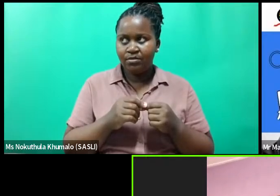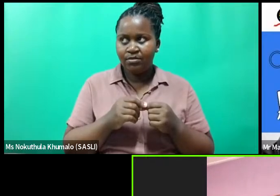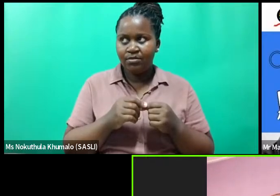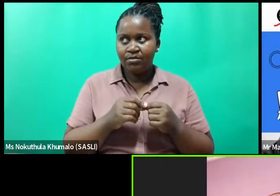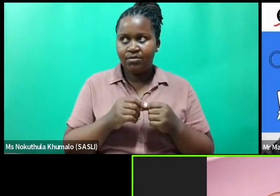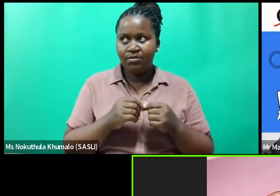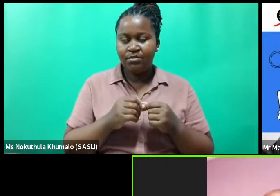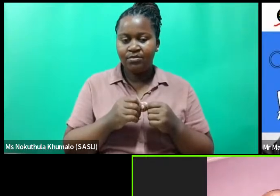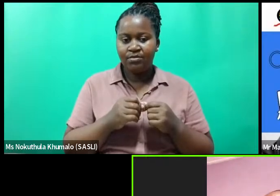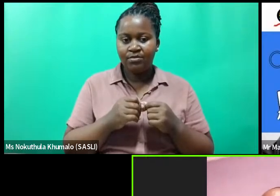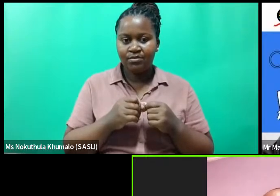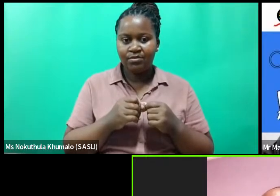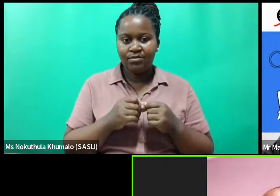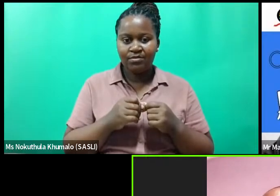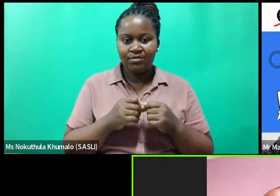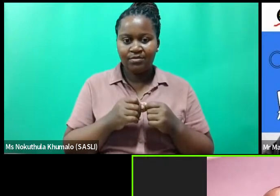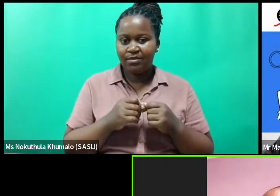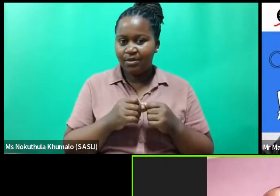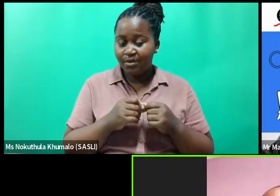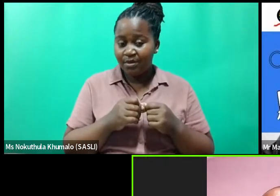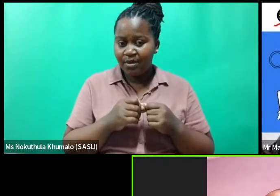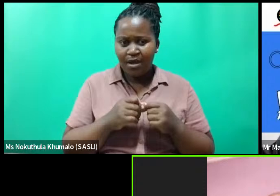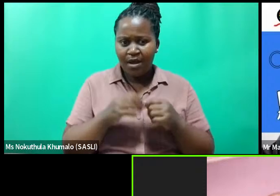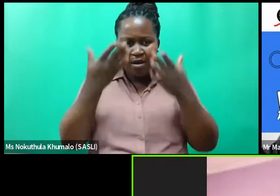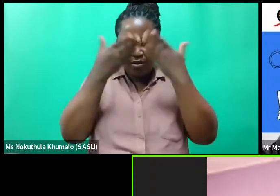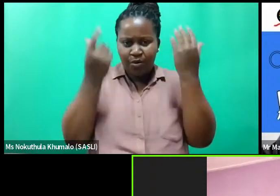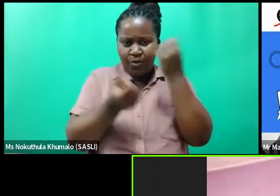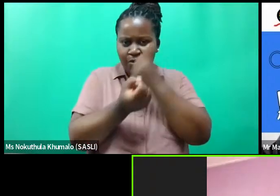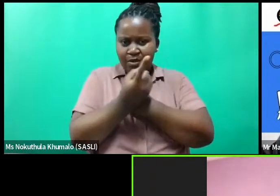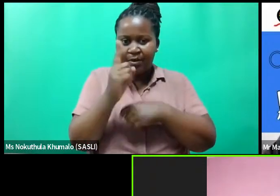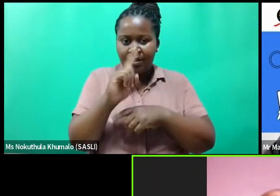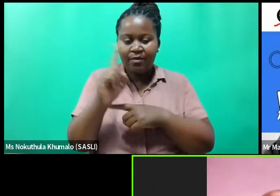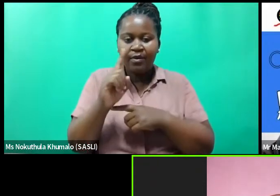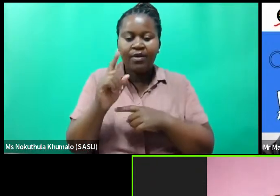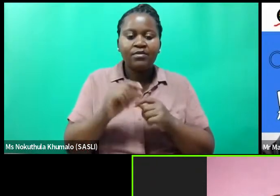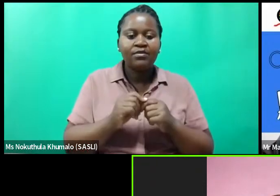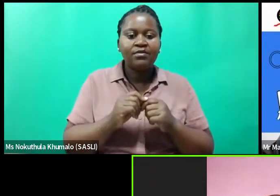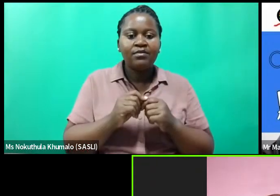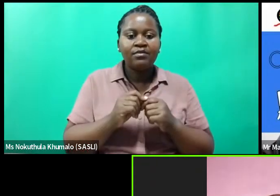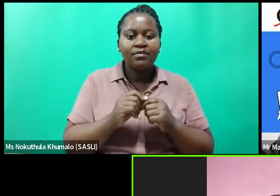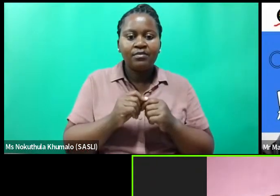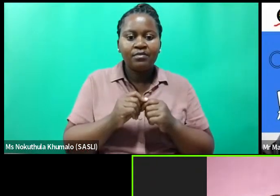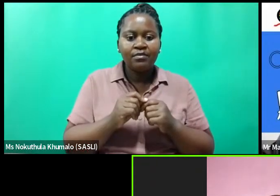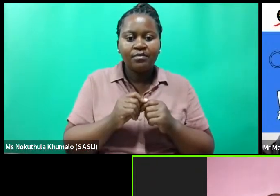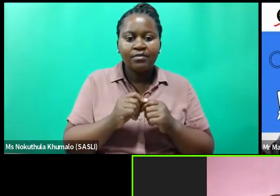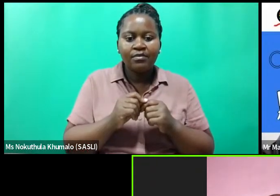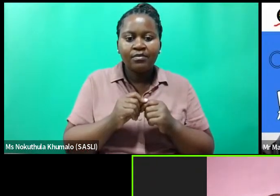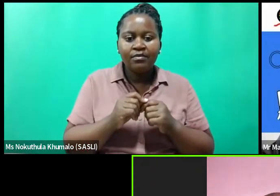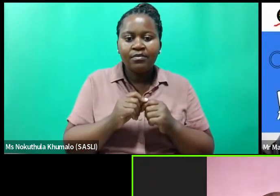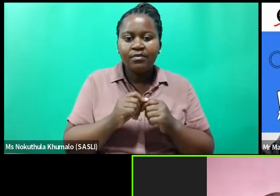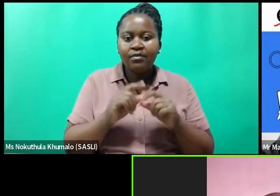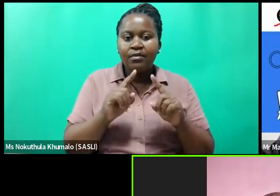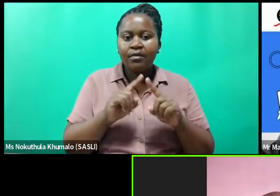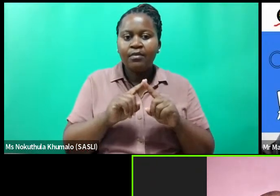I don't know, this has not been happening, but I think I need to sort it out. Can I just read out my presentation instead of sharing?